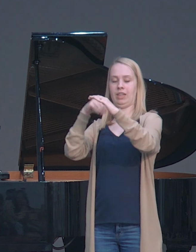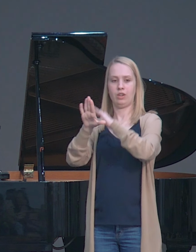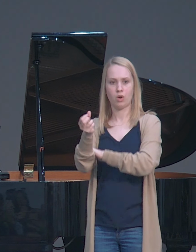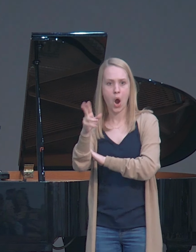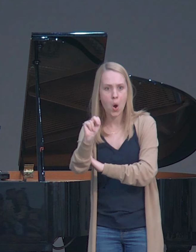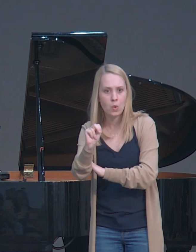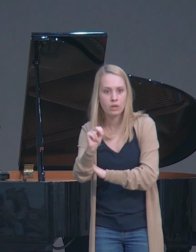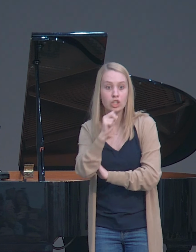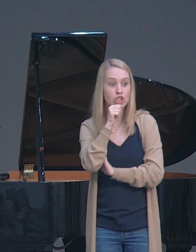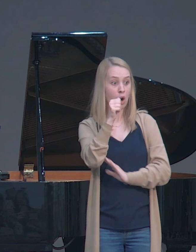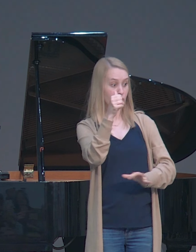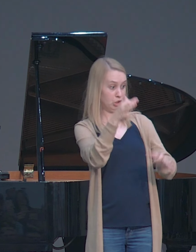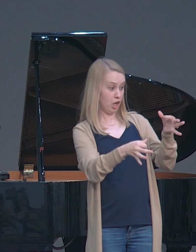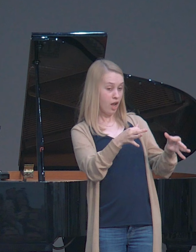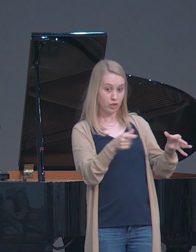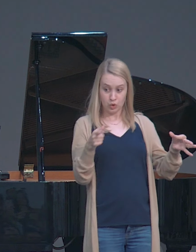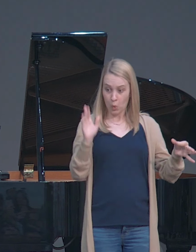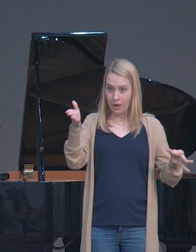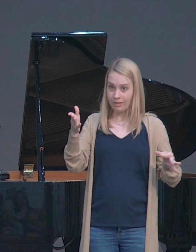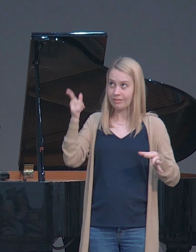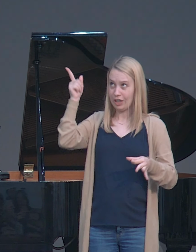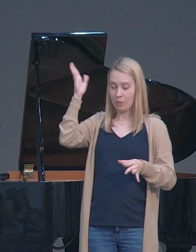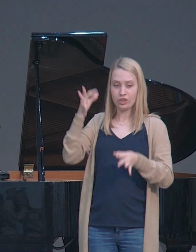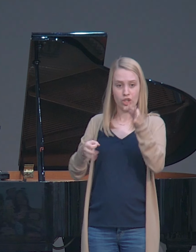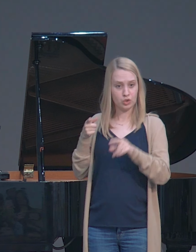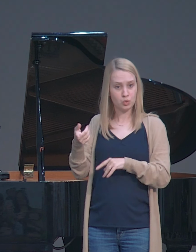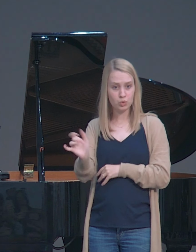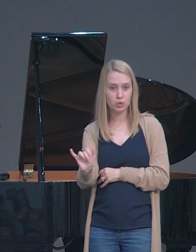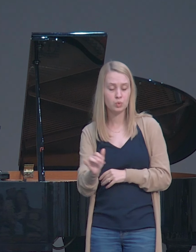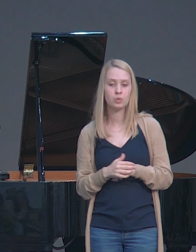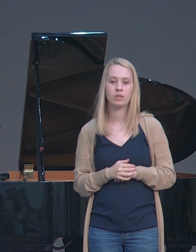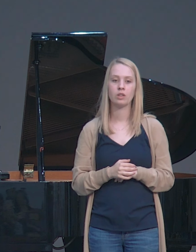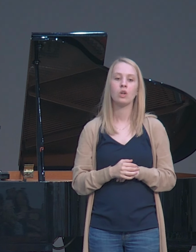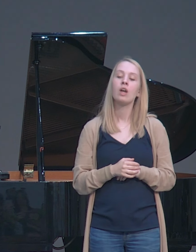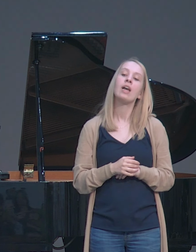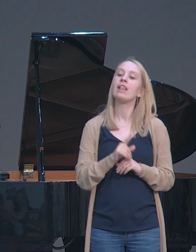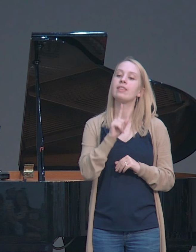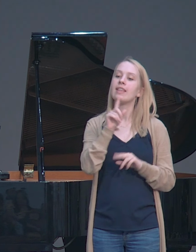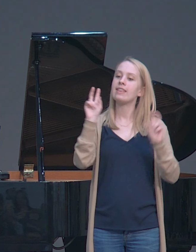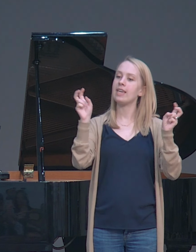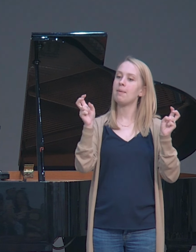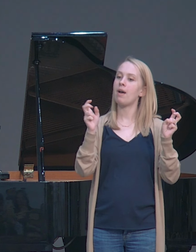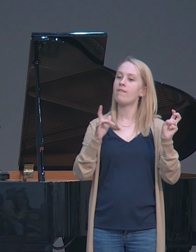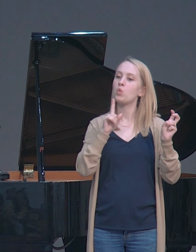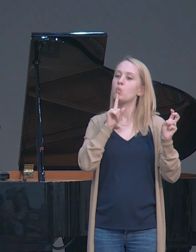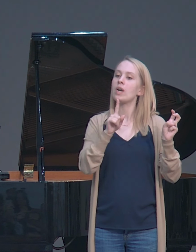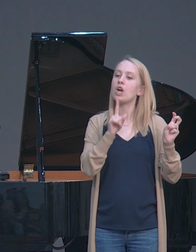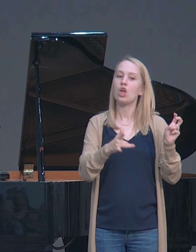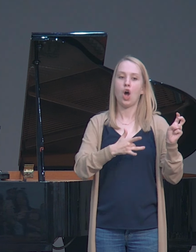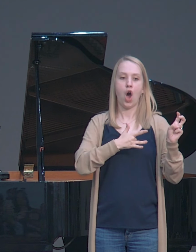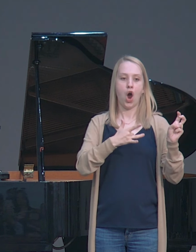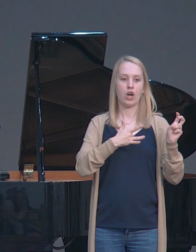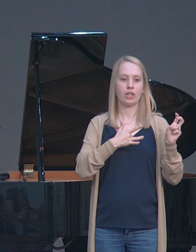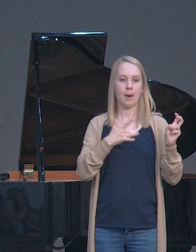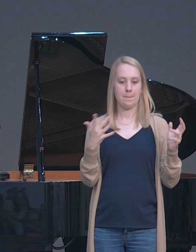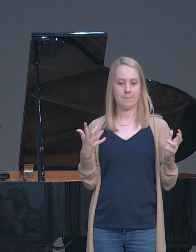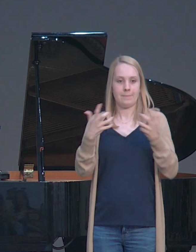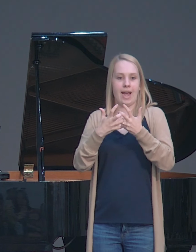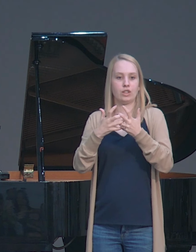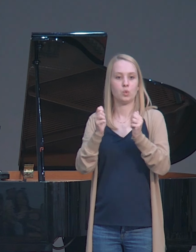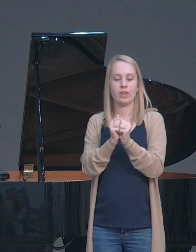judged. Interesting how this theme of genuine Christianity, genuine living, genuine heart matched with genuine